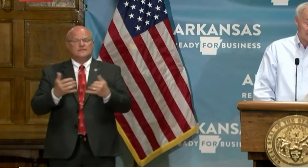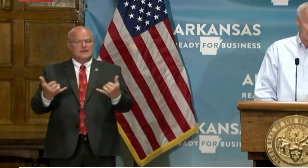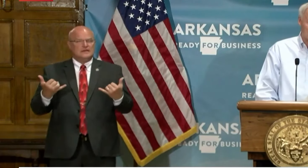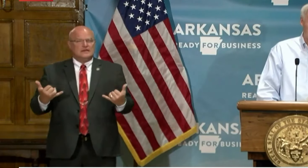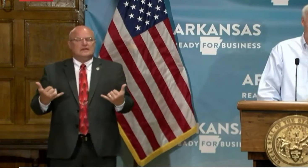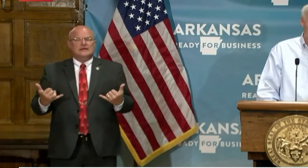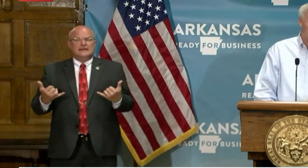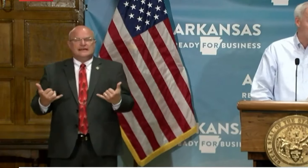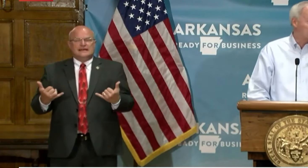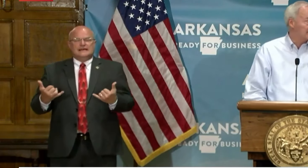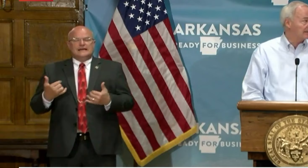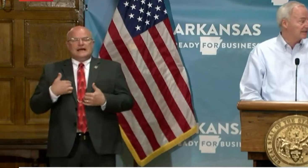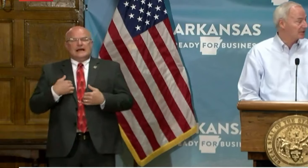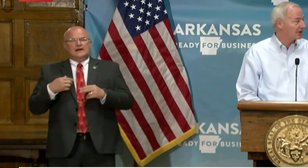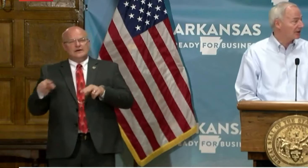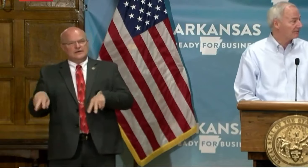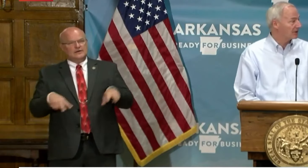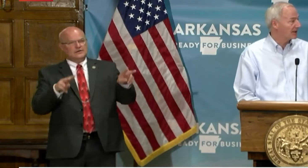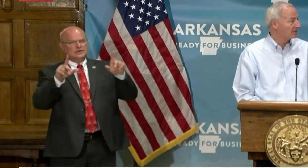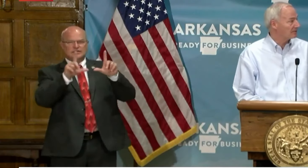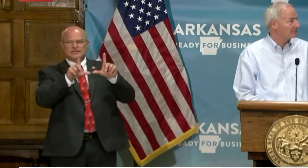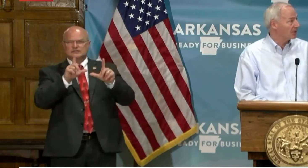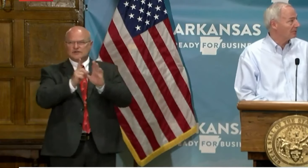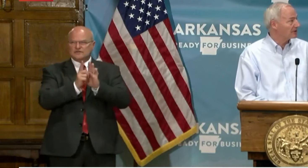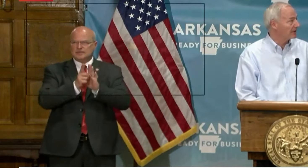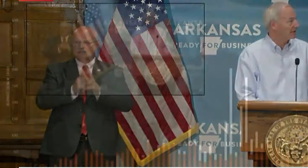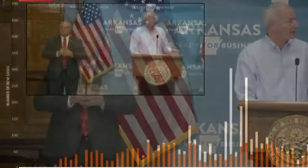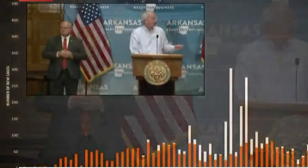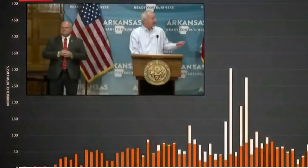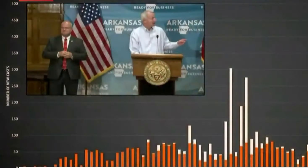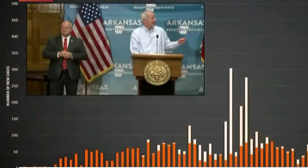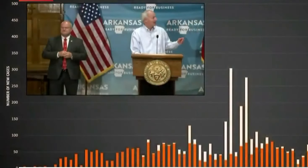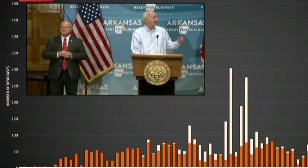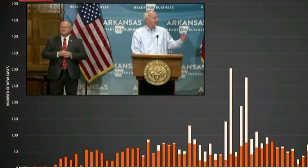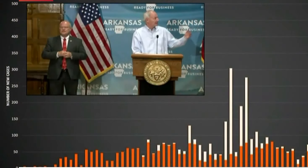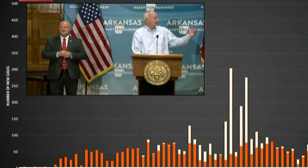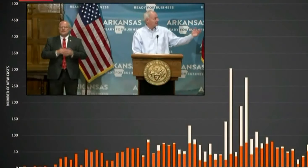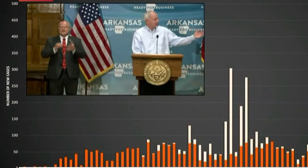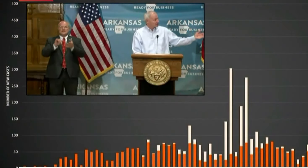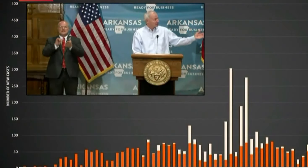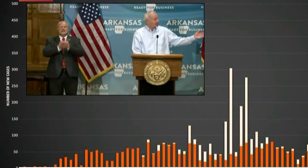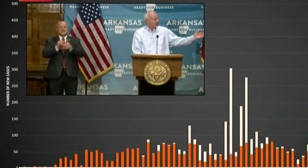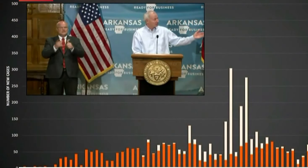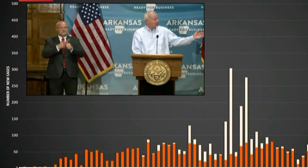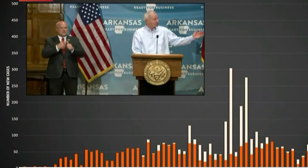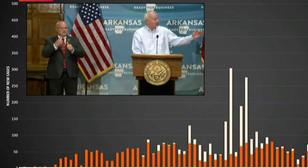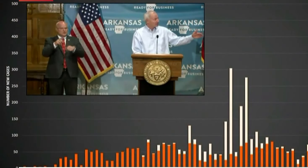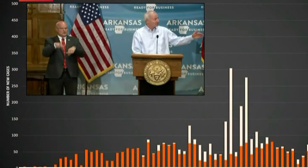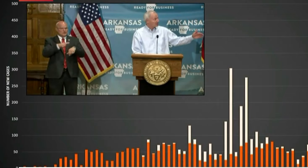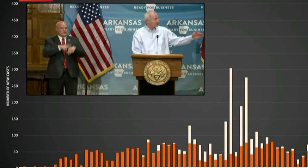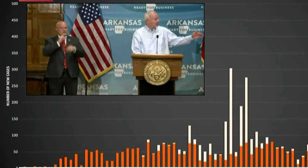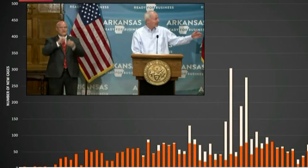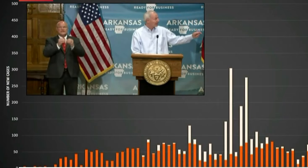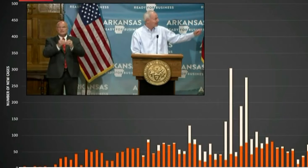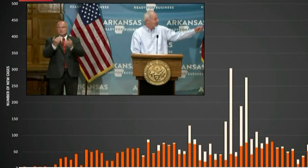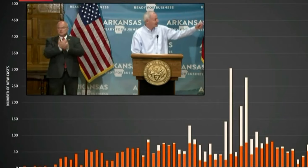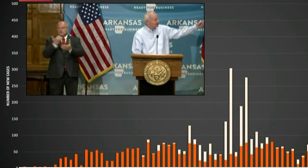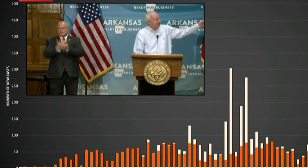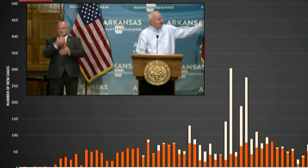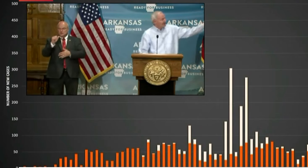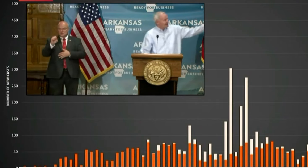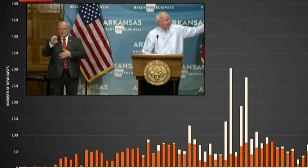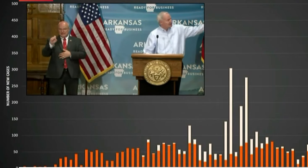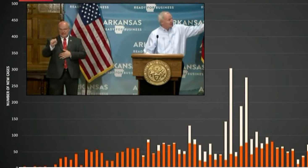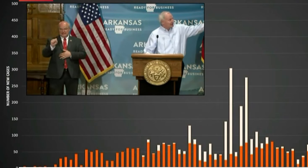Now, let's look at the chart for a couple moments here. The first one, of course, is number of new